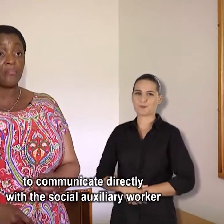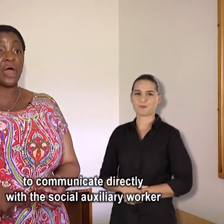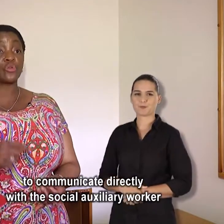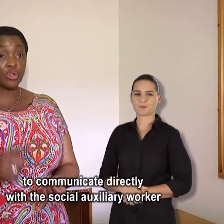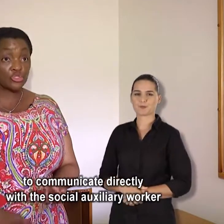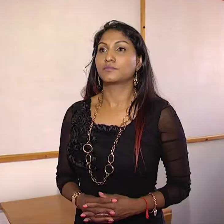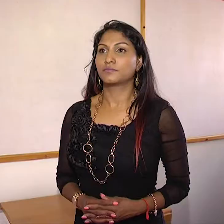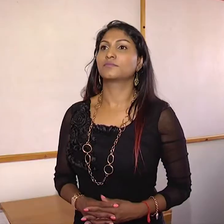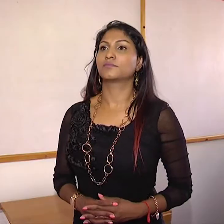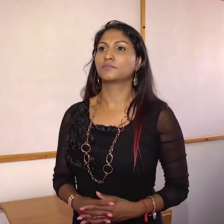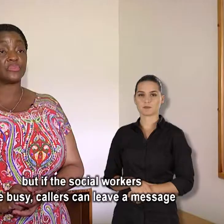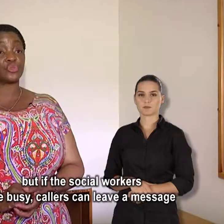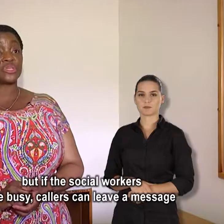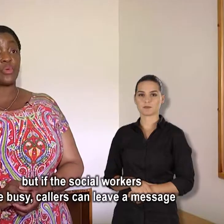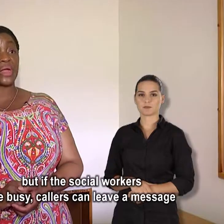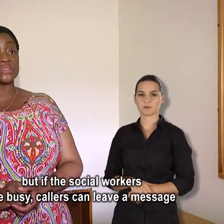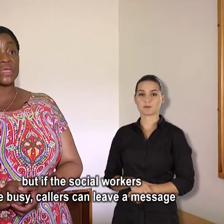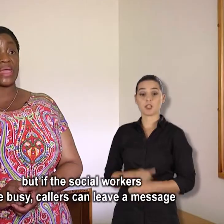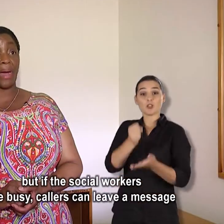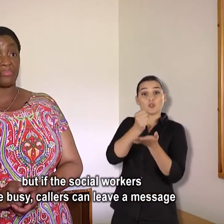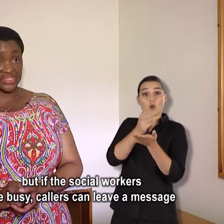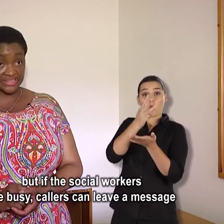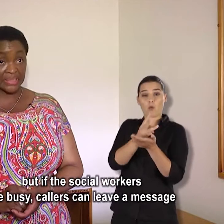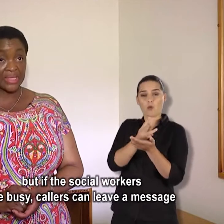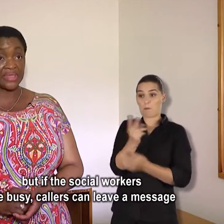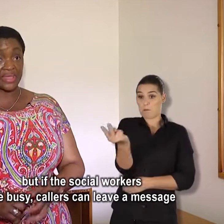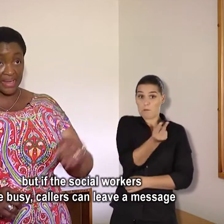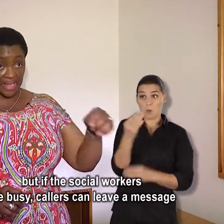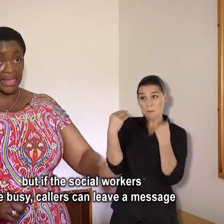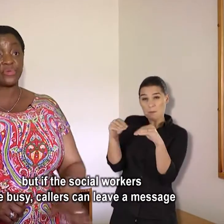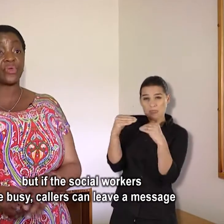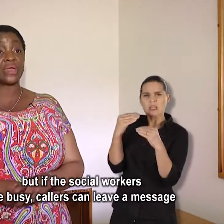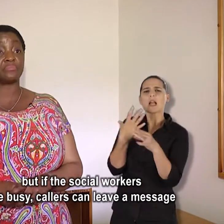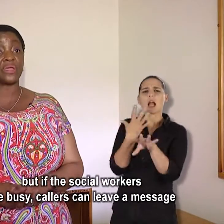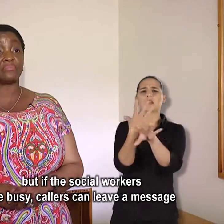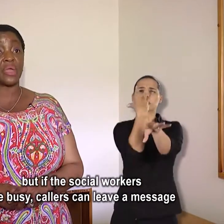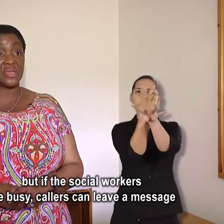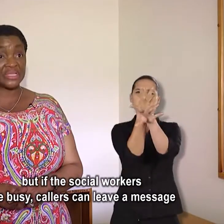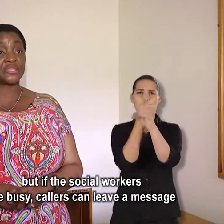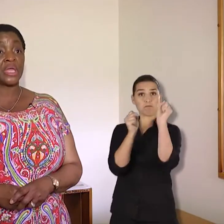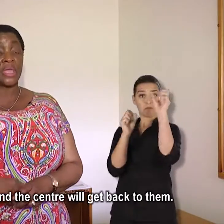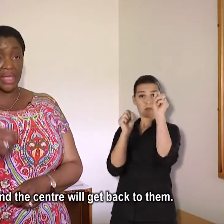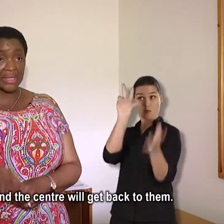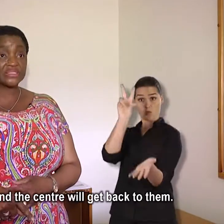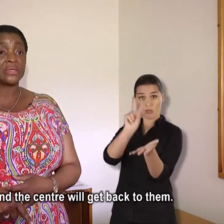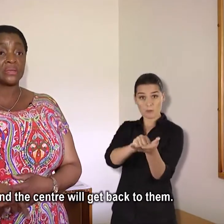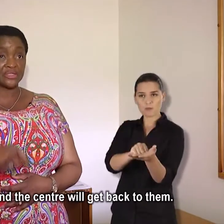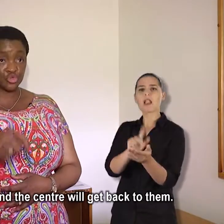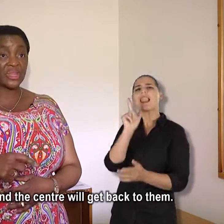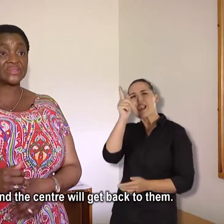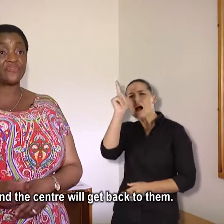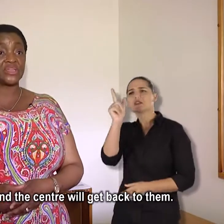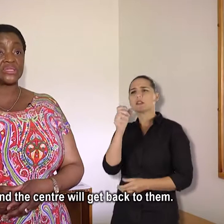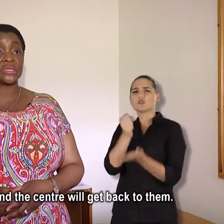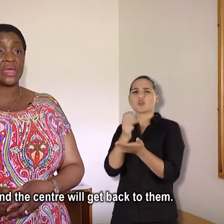worker. But if the 2 social workers are busy, they can leave a message, and